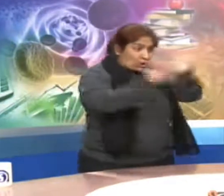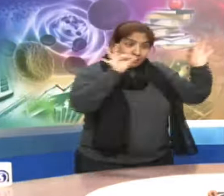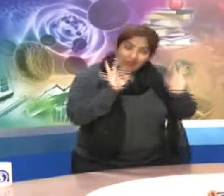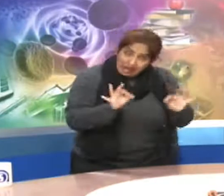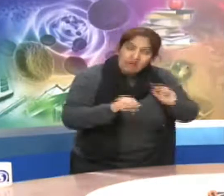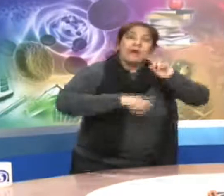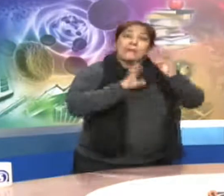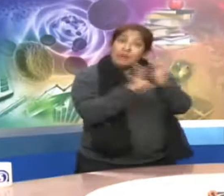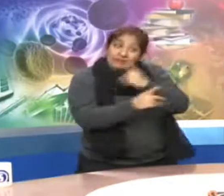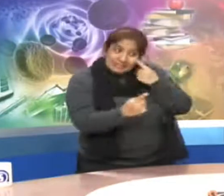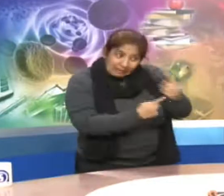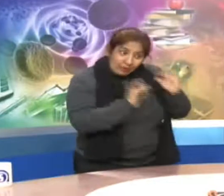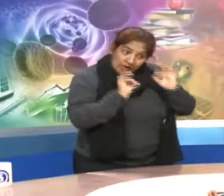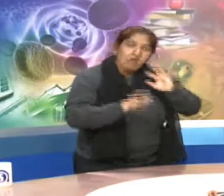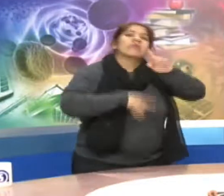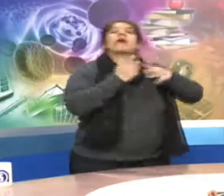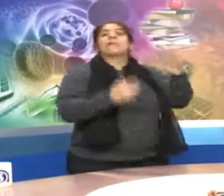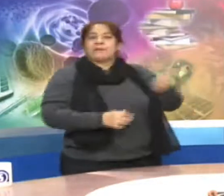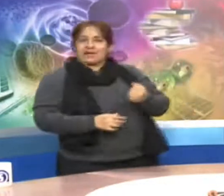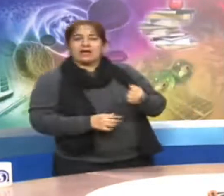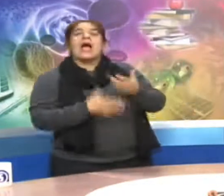that. Always inspect.